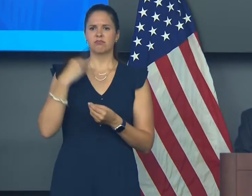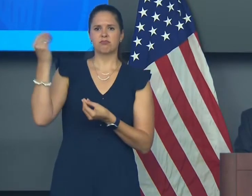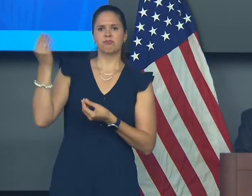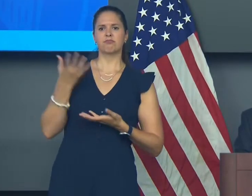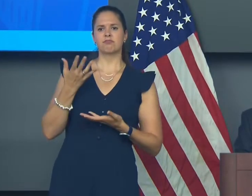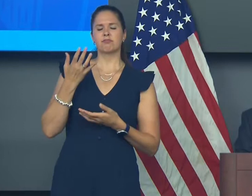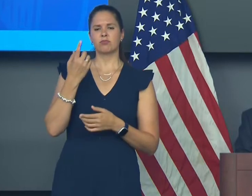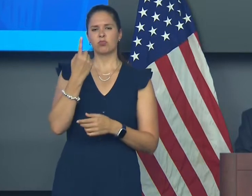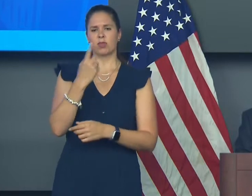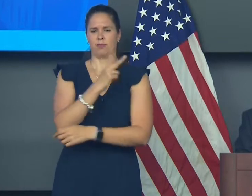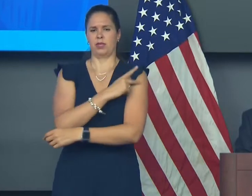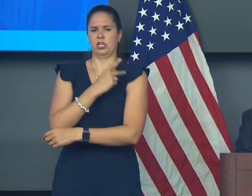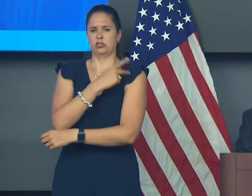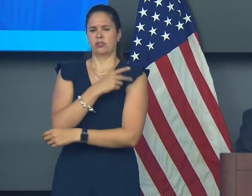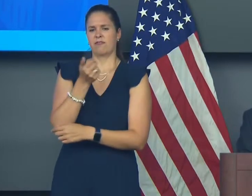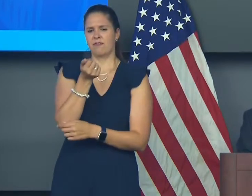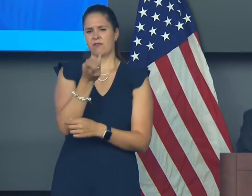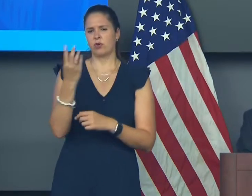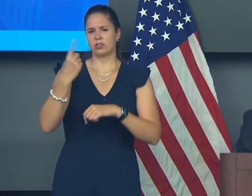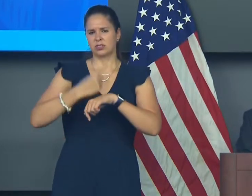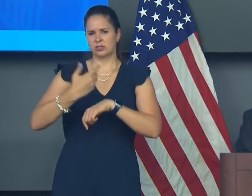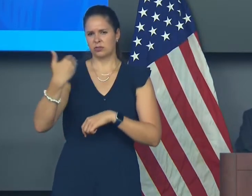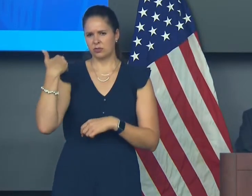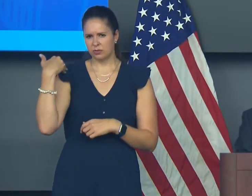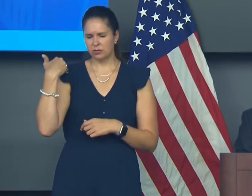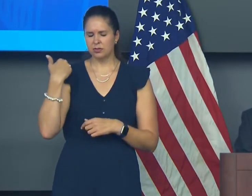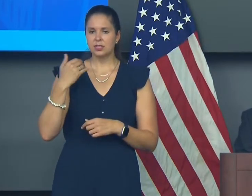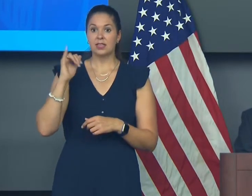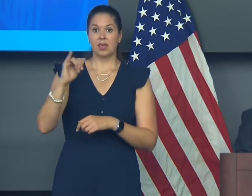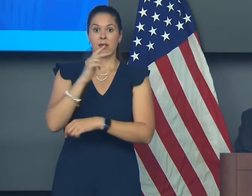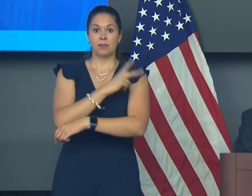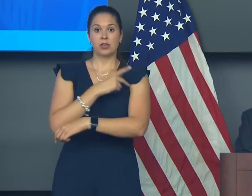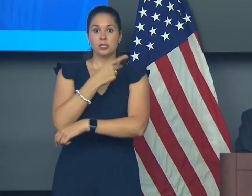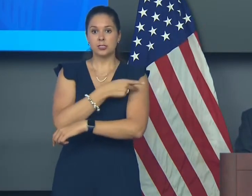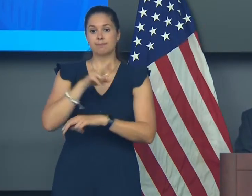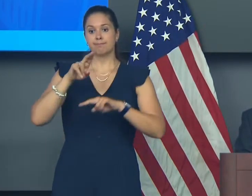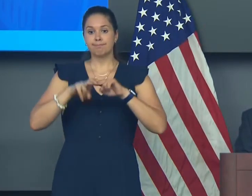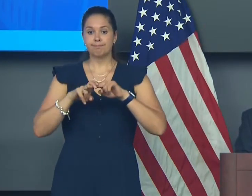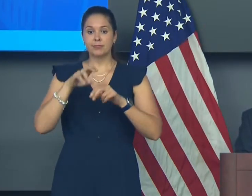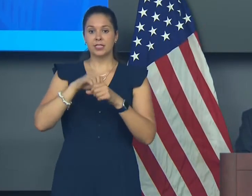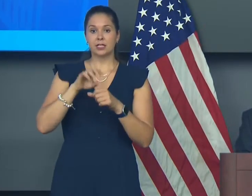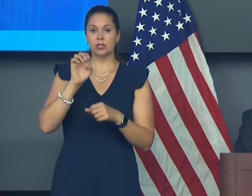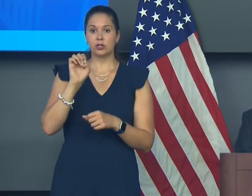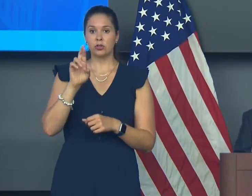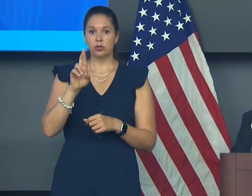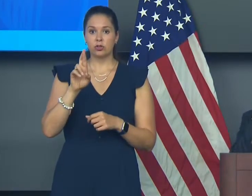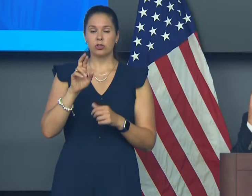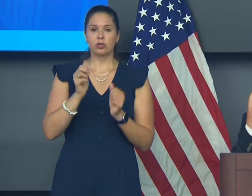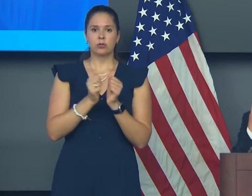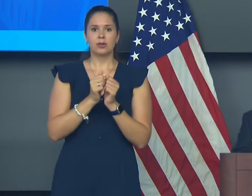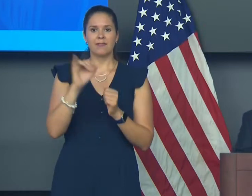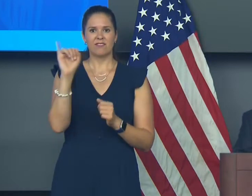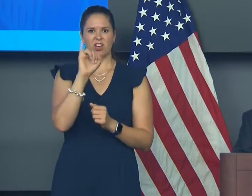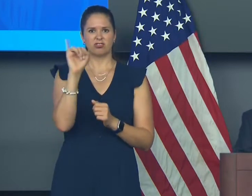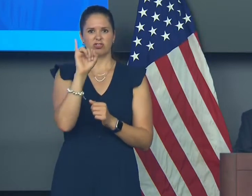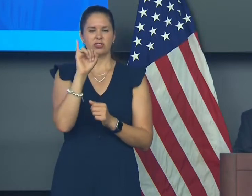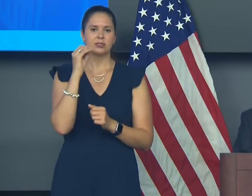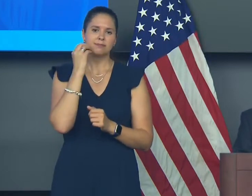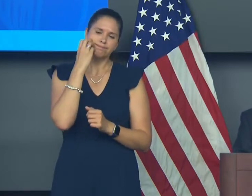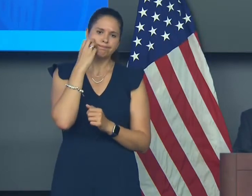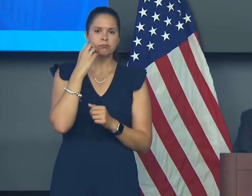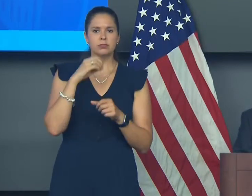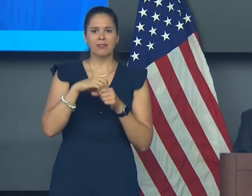a patient a few days ago that was sitting in an ER with a facial abscess, an infection in their